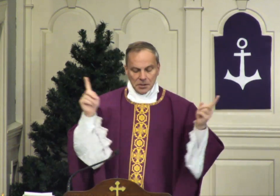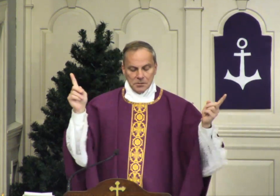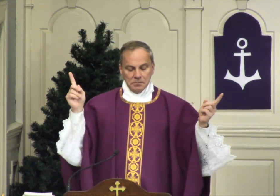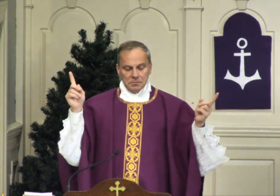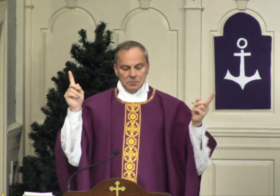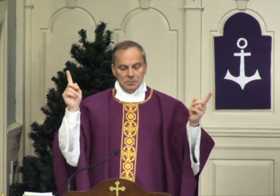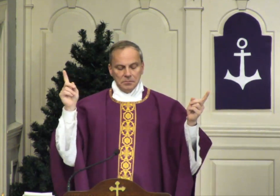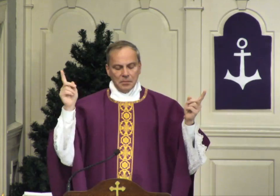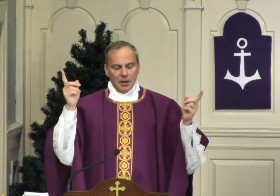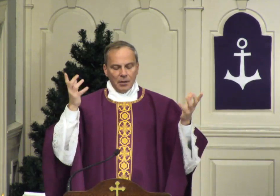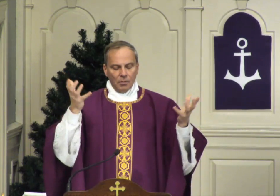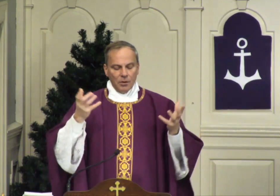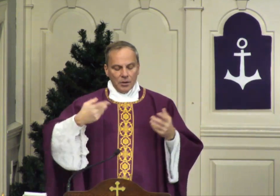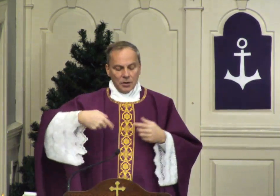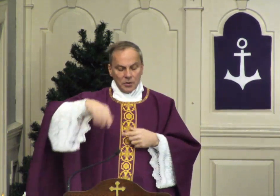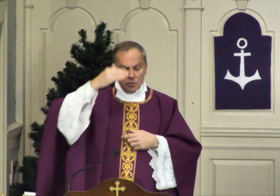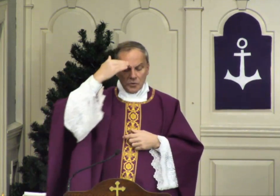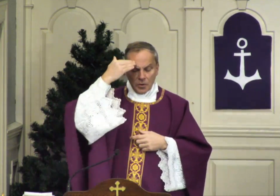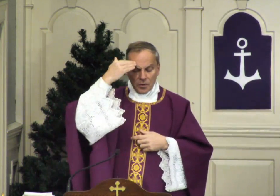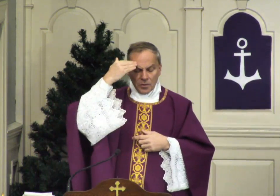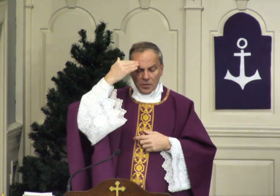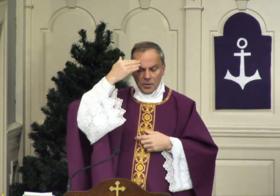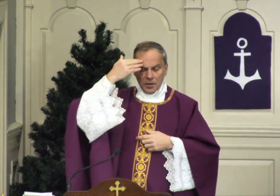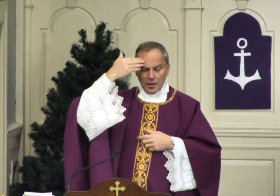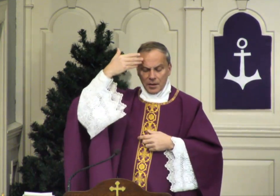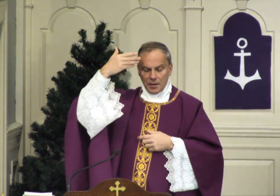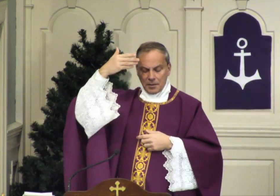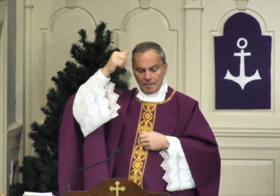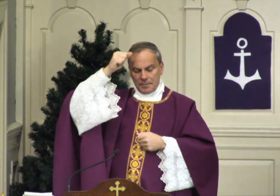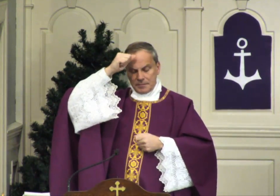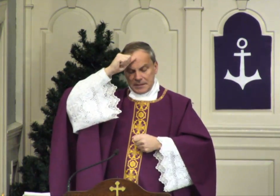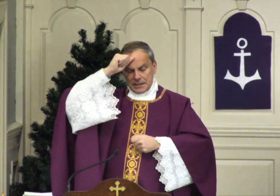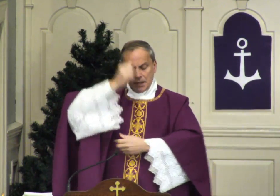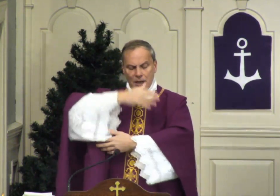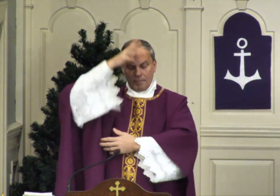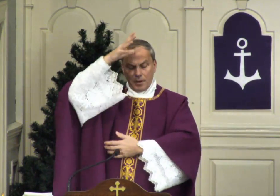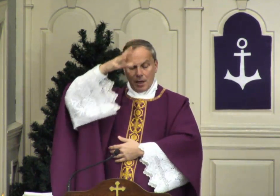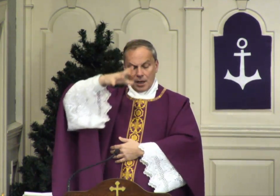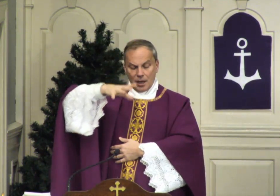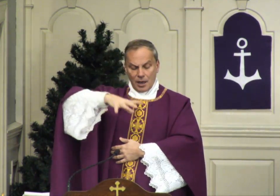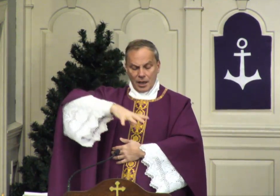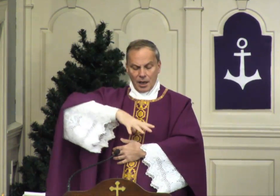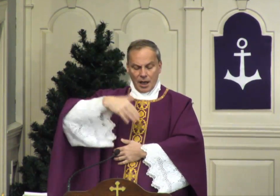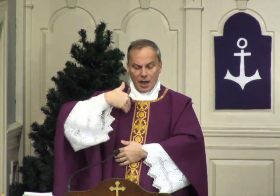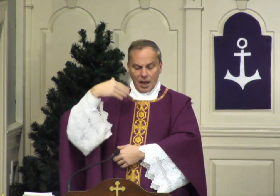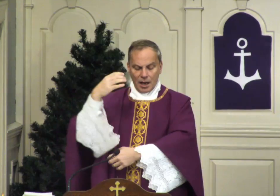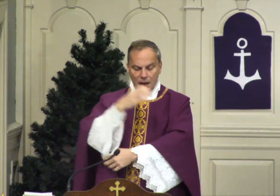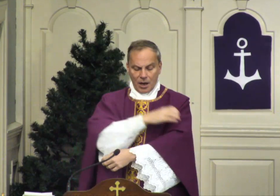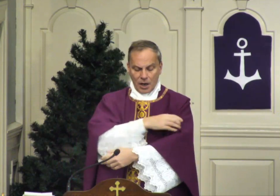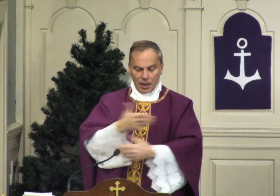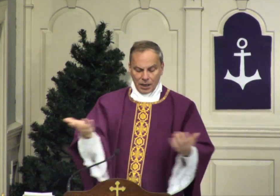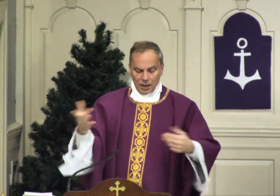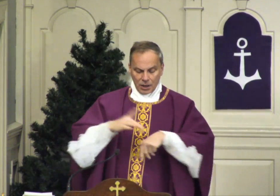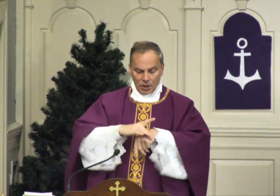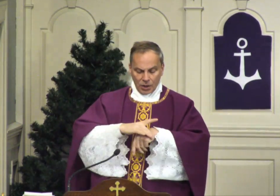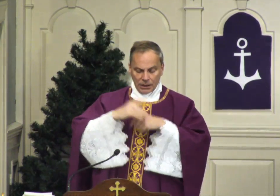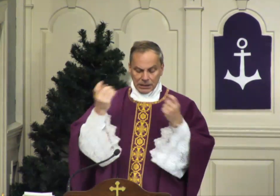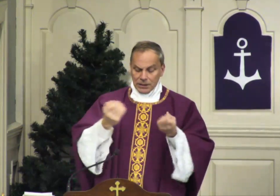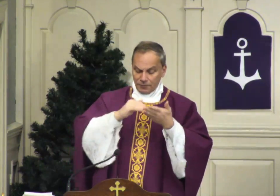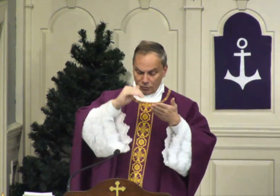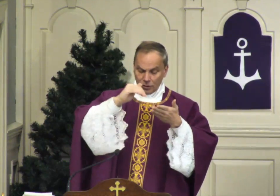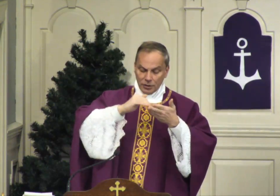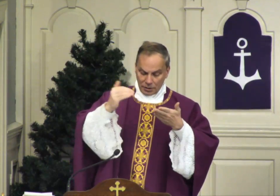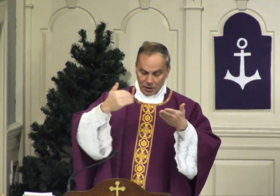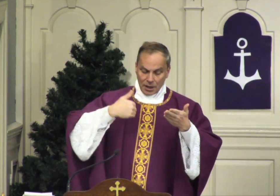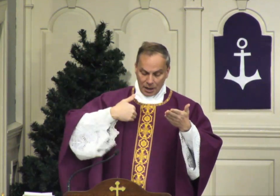But that you may know that the Son of Man has authority on earth to forgive